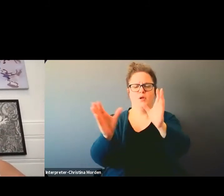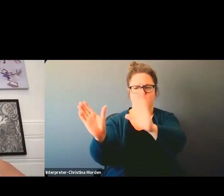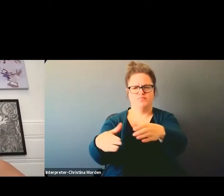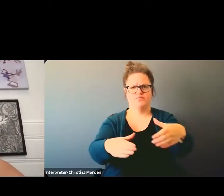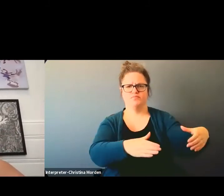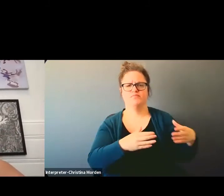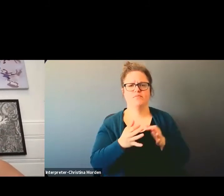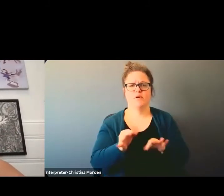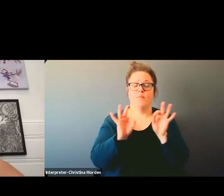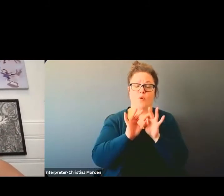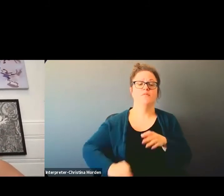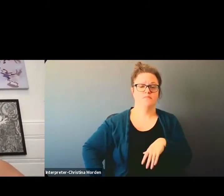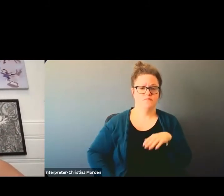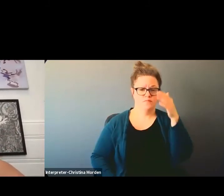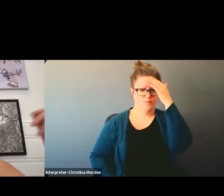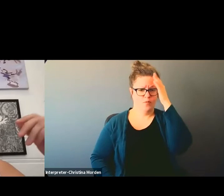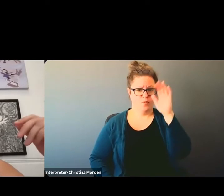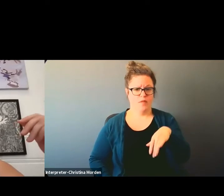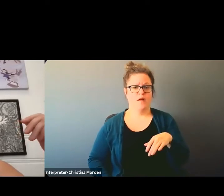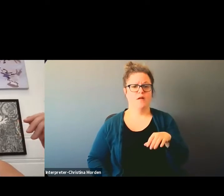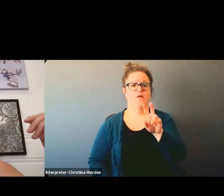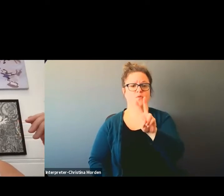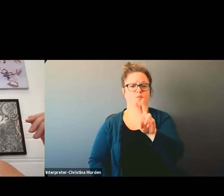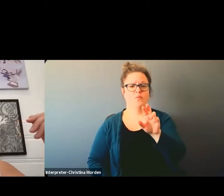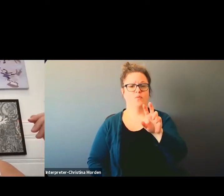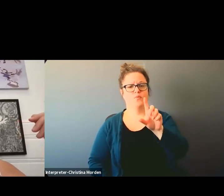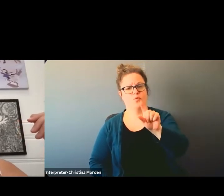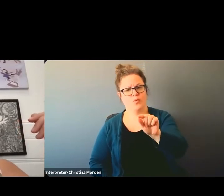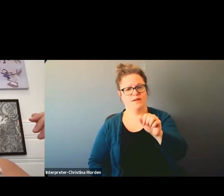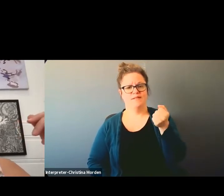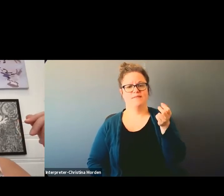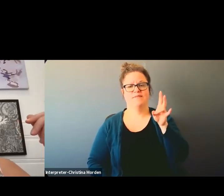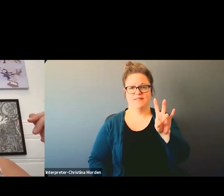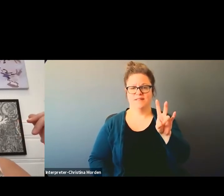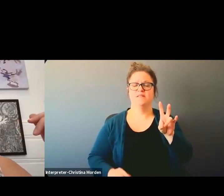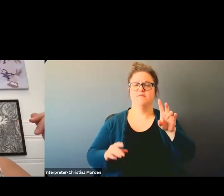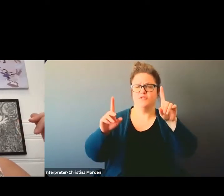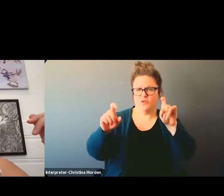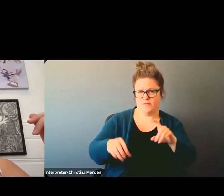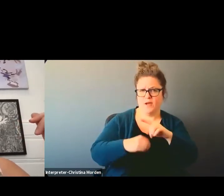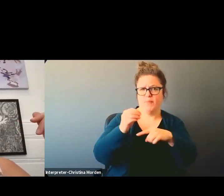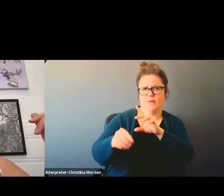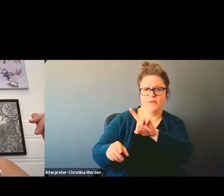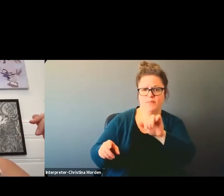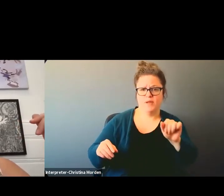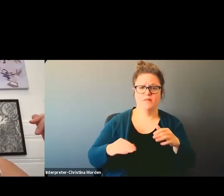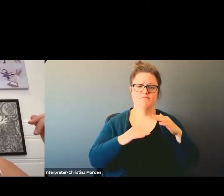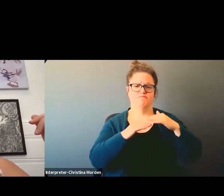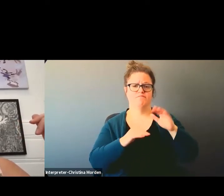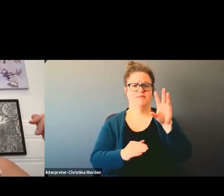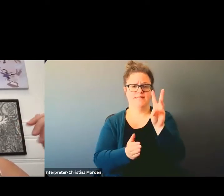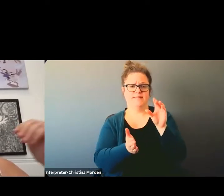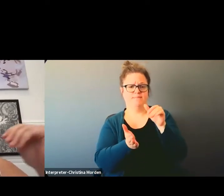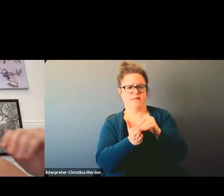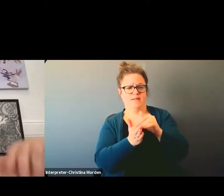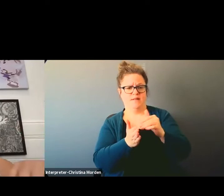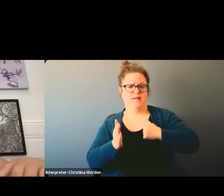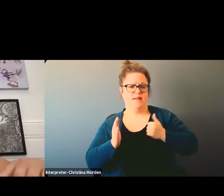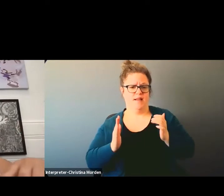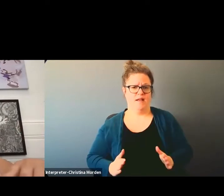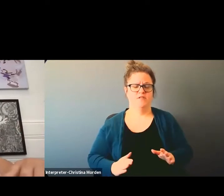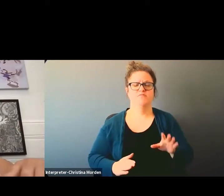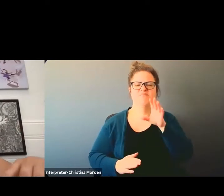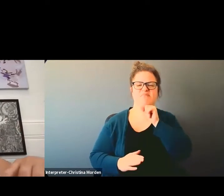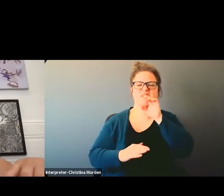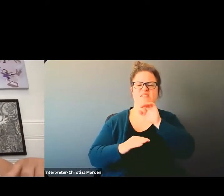According to the 2017 Canadian Survey on Disabilities, more than 6 million Canadians aged 15